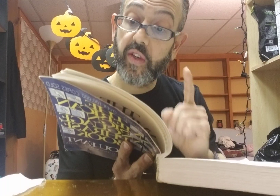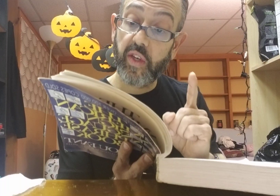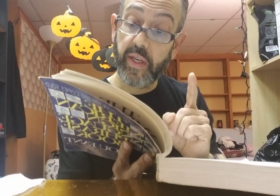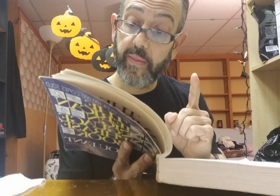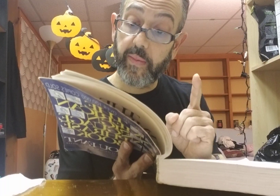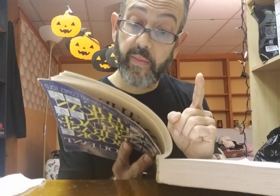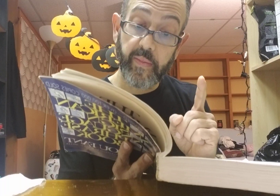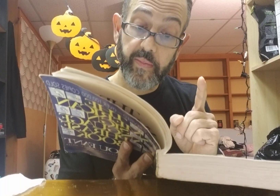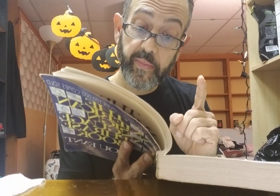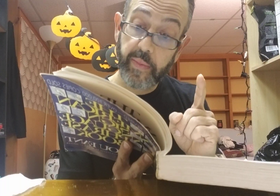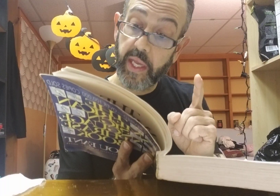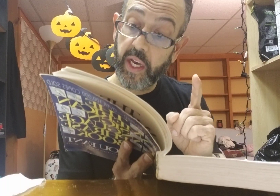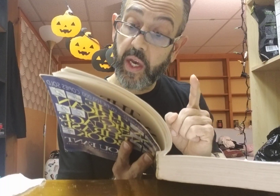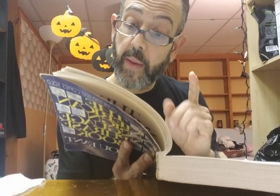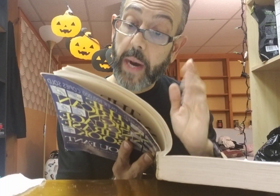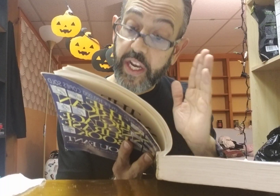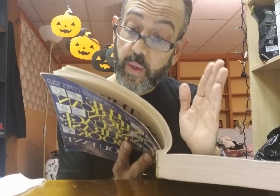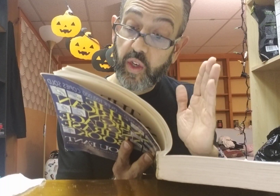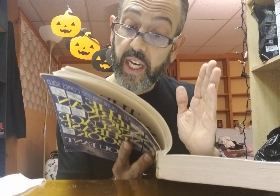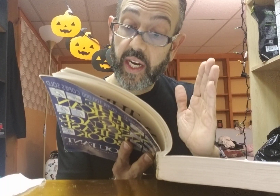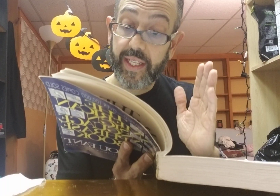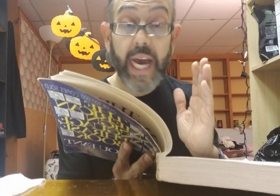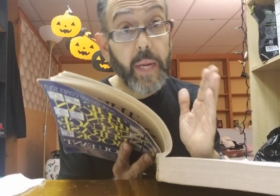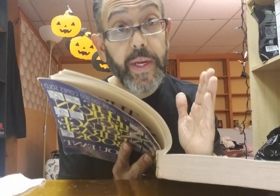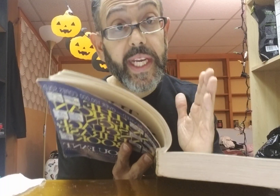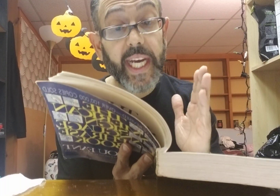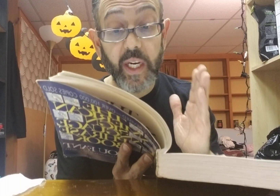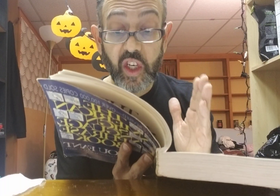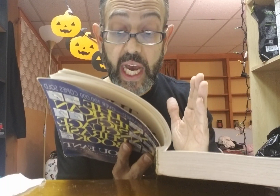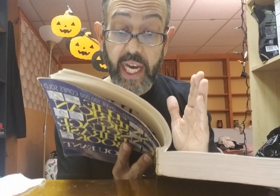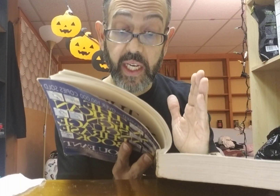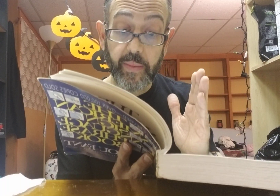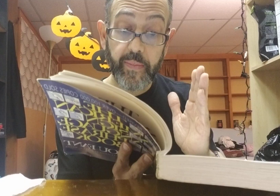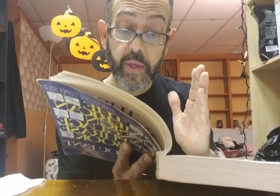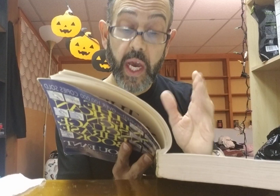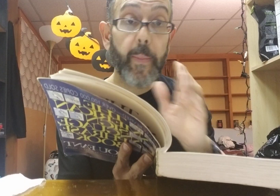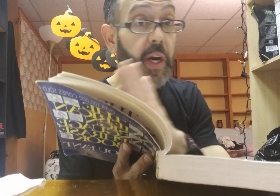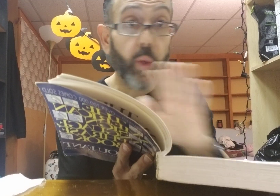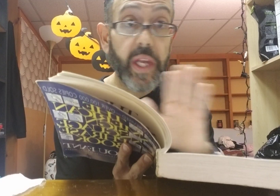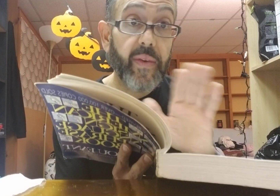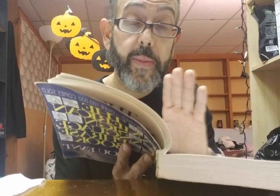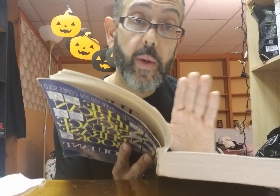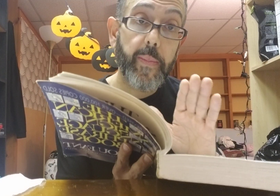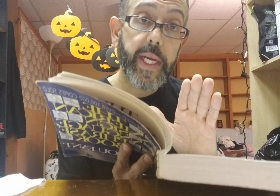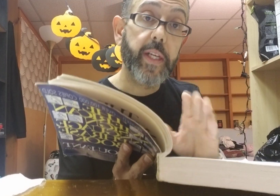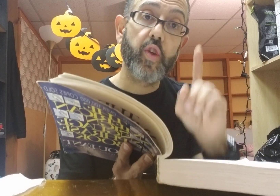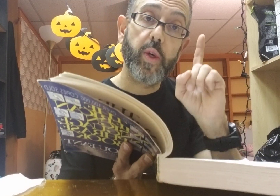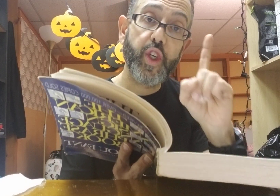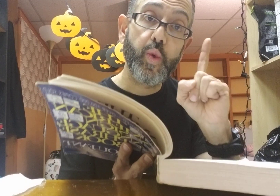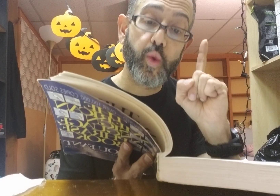incident by using a time indicator sign, but it will never be repeated, so it's used